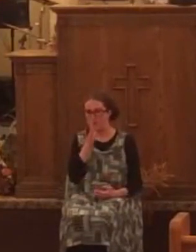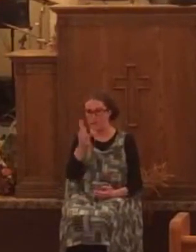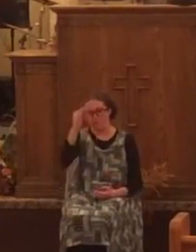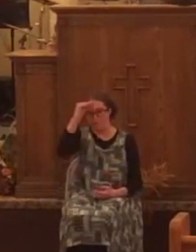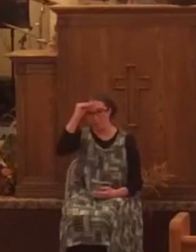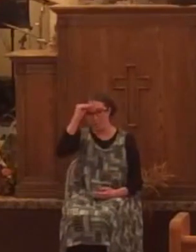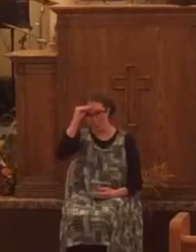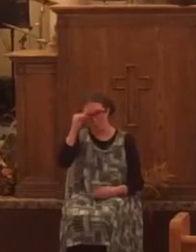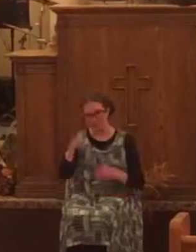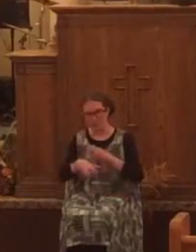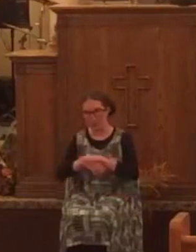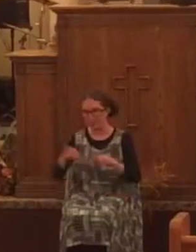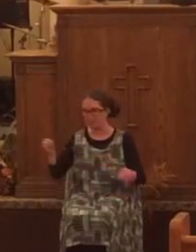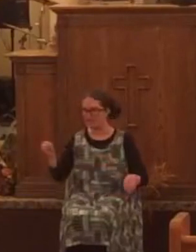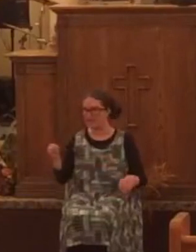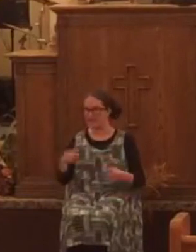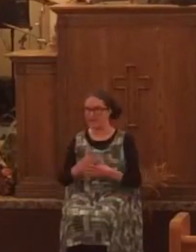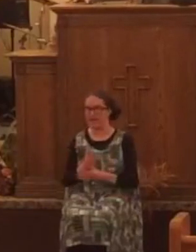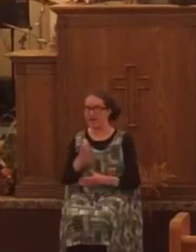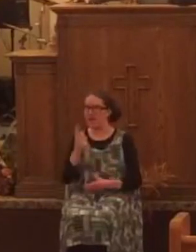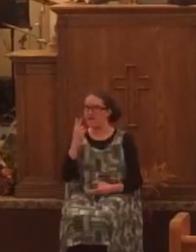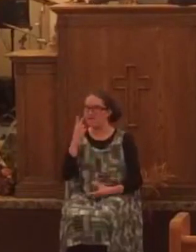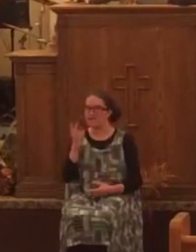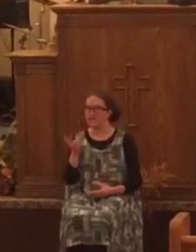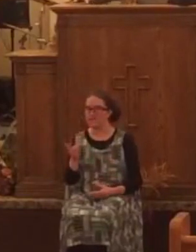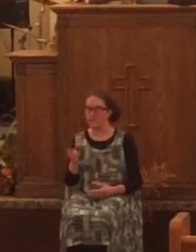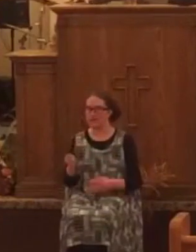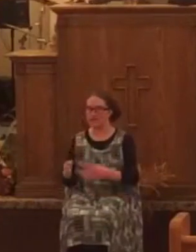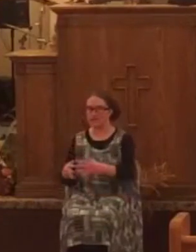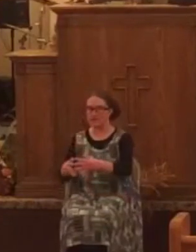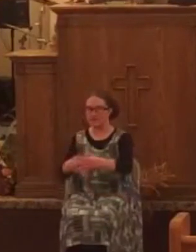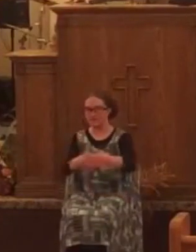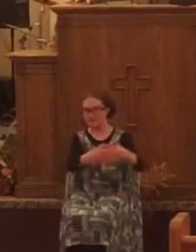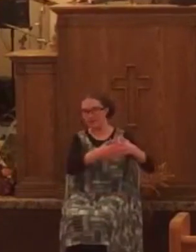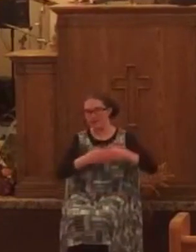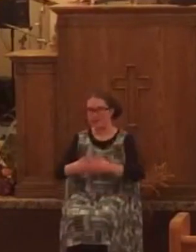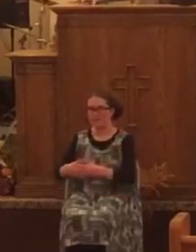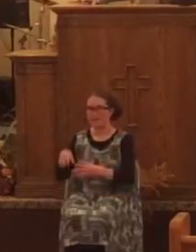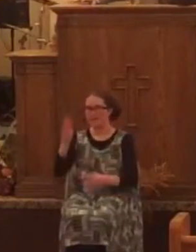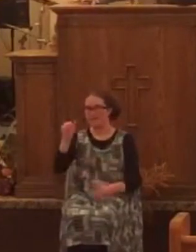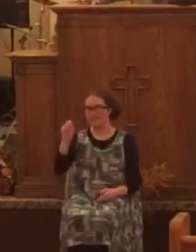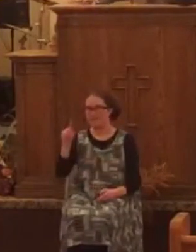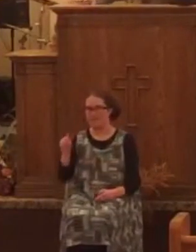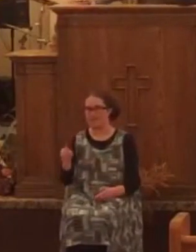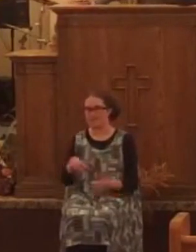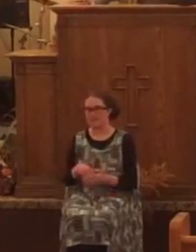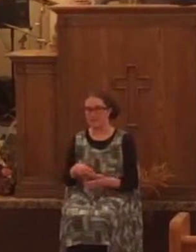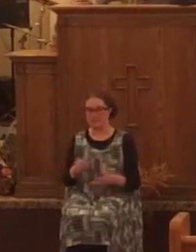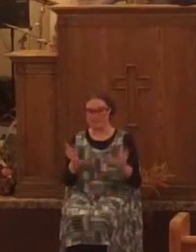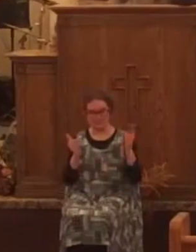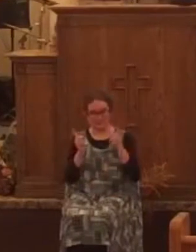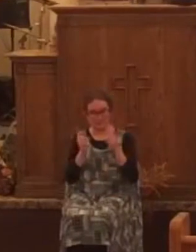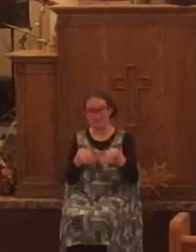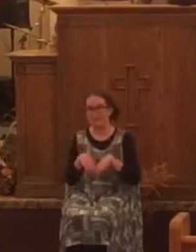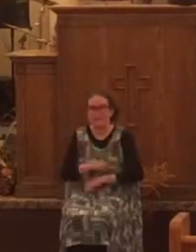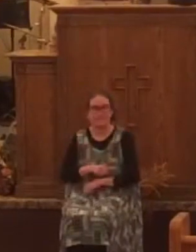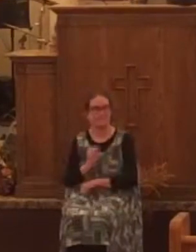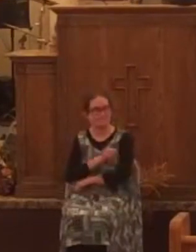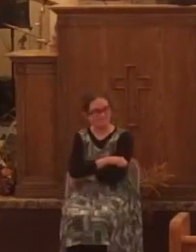boys go outside and you let your sister watch American Bandstand. And me and my brother looked at each other like,